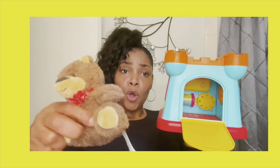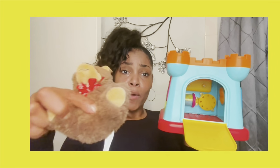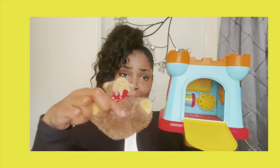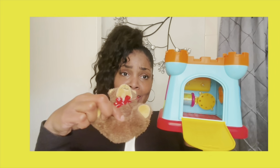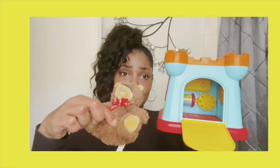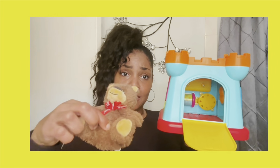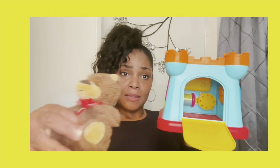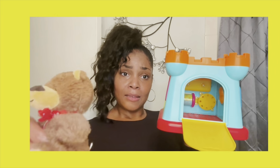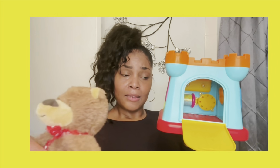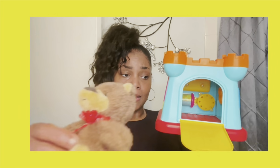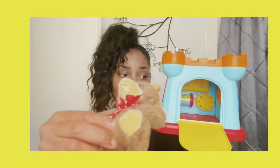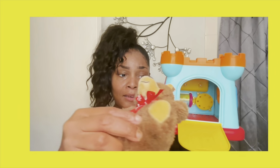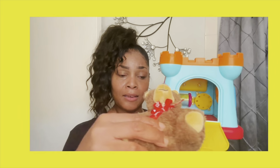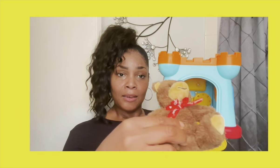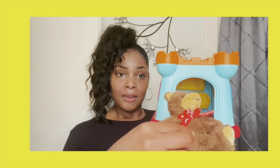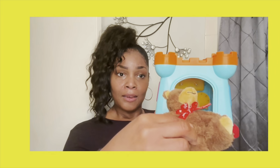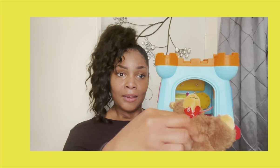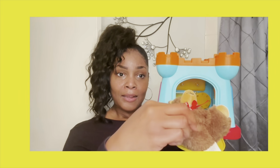Teddy, go in.